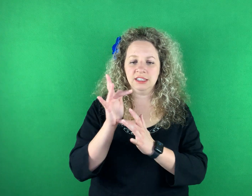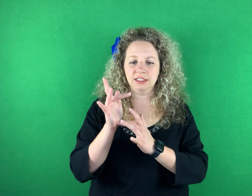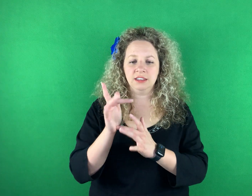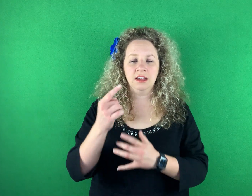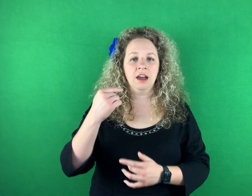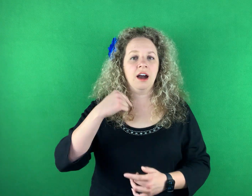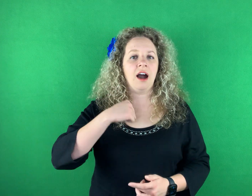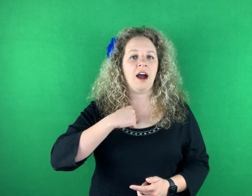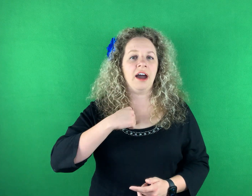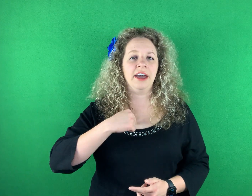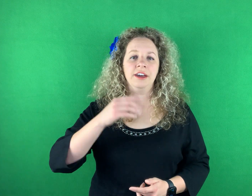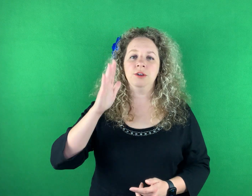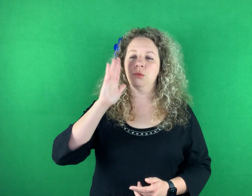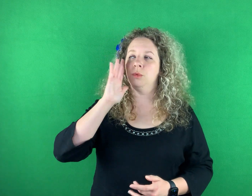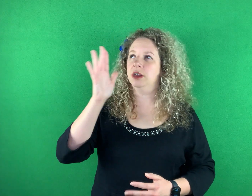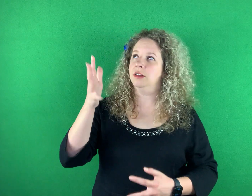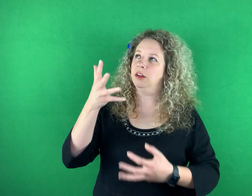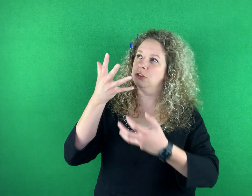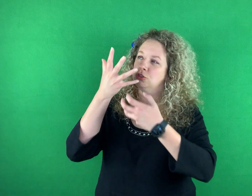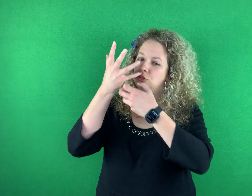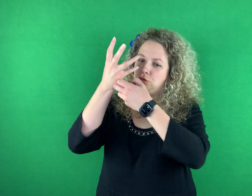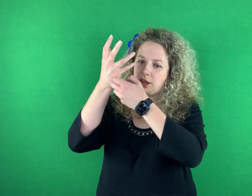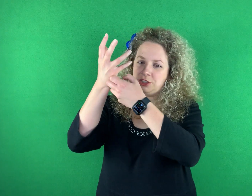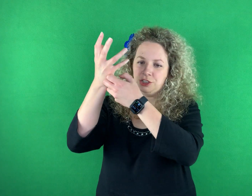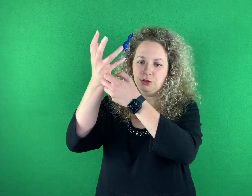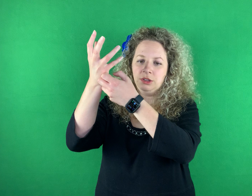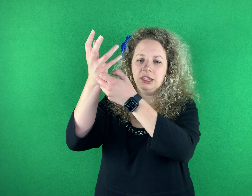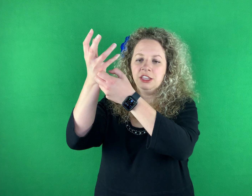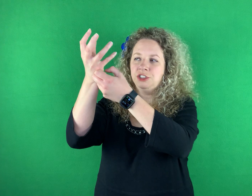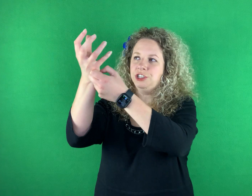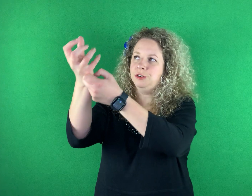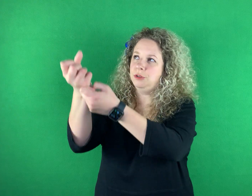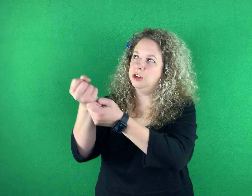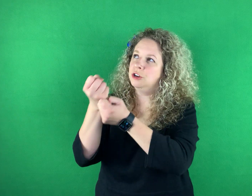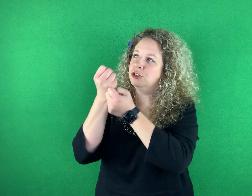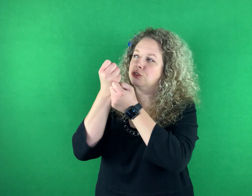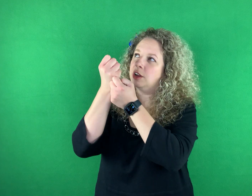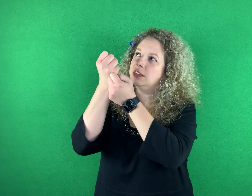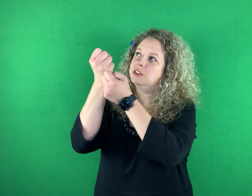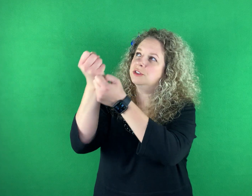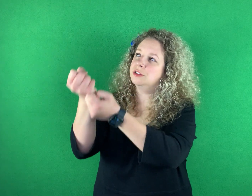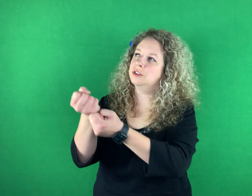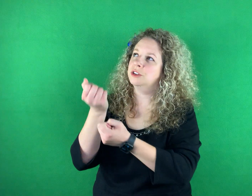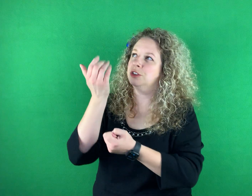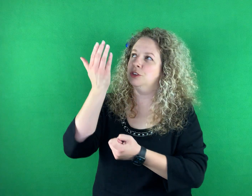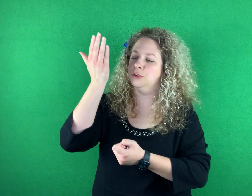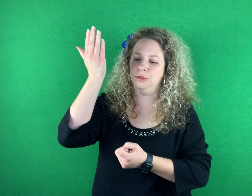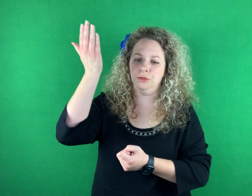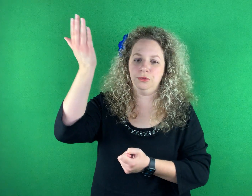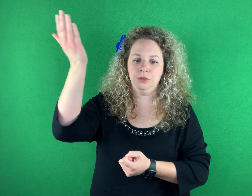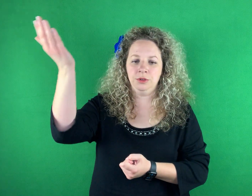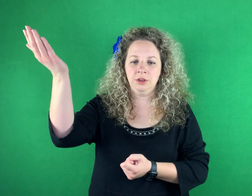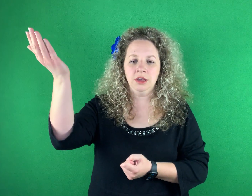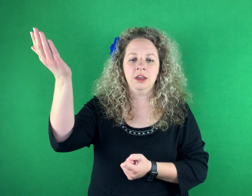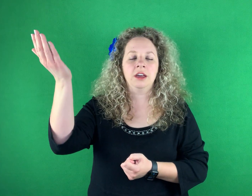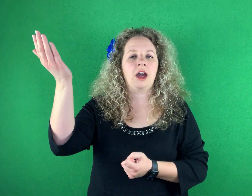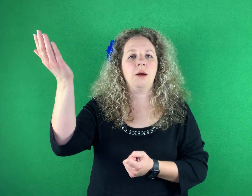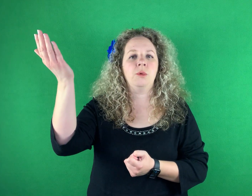Jesus, I will trust you, cling to you, trust you, come what